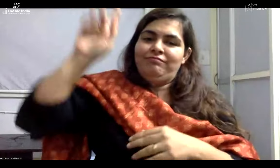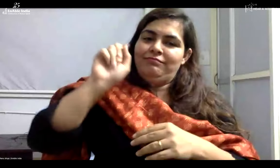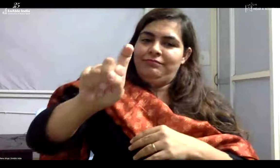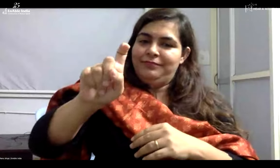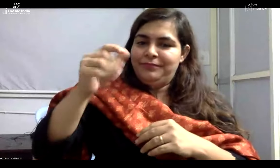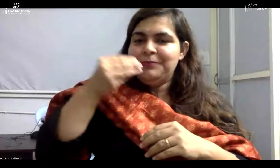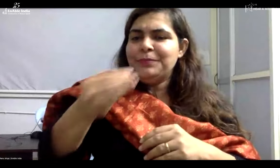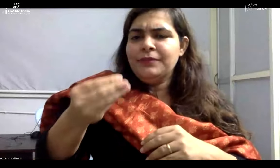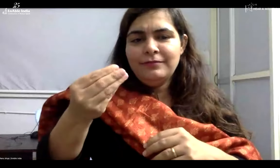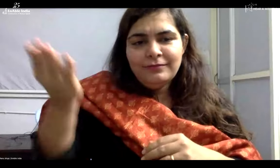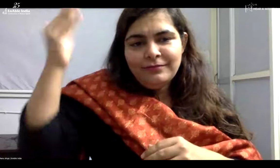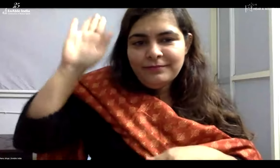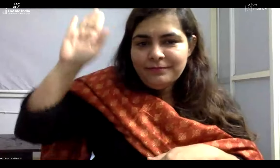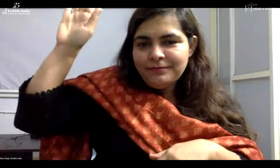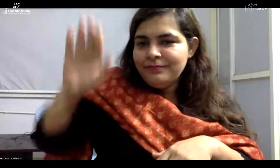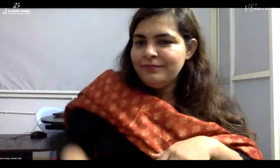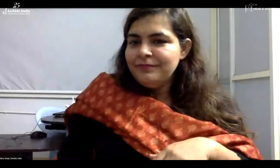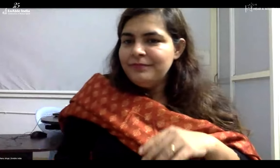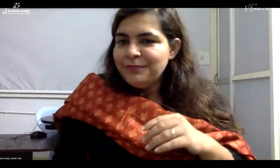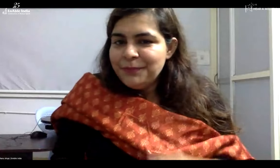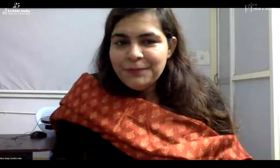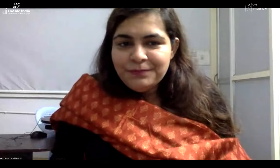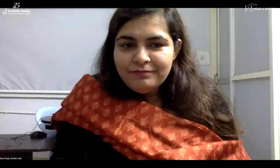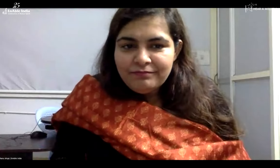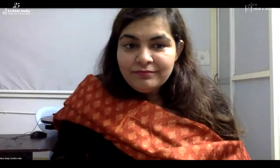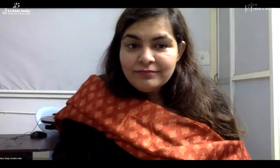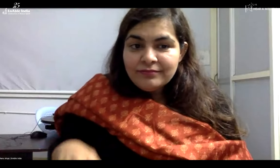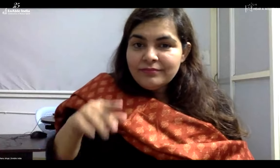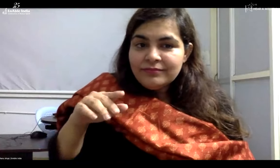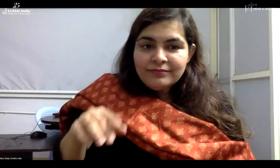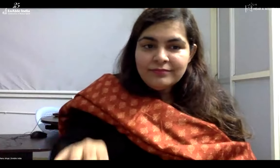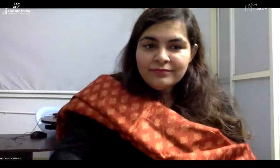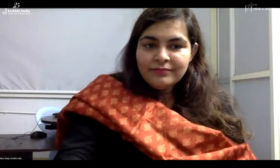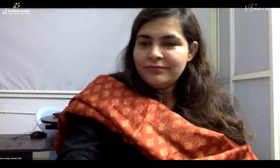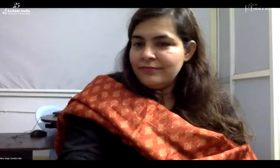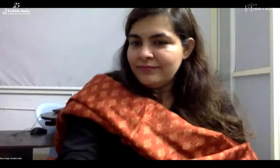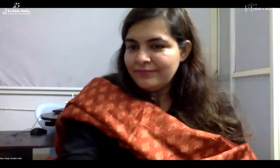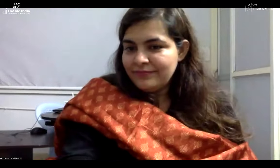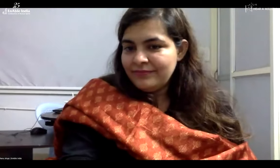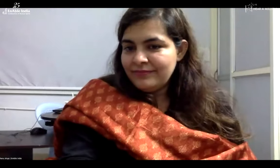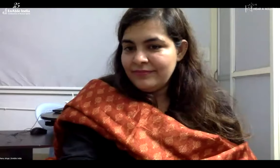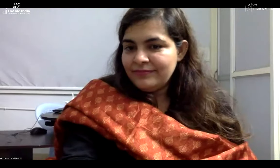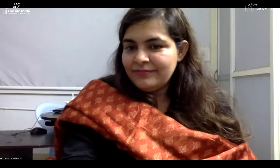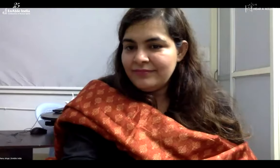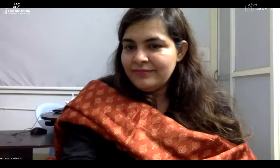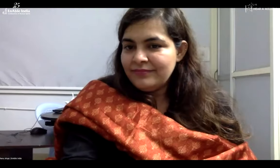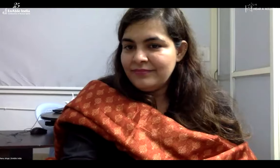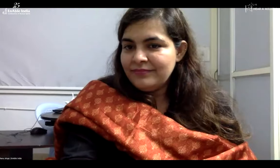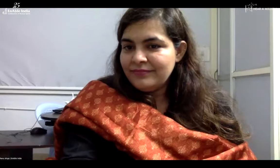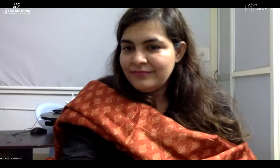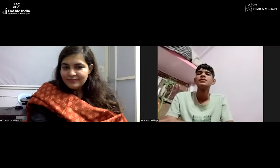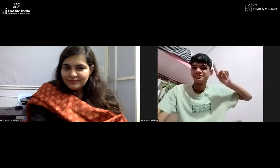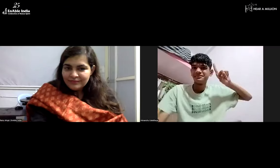our school, like all the boys and the girls. Who's the one who's tutoring you? Okay. So the boys only, like the teachers also showed us how to